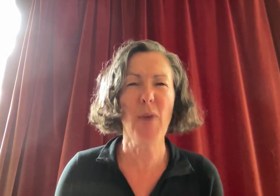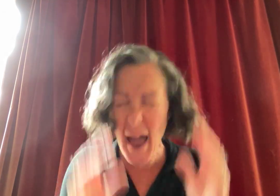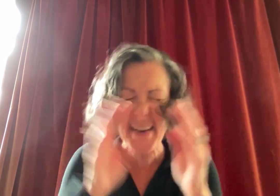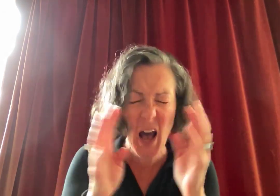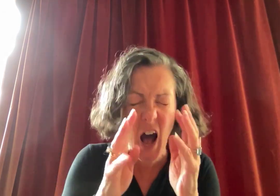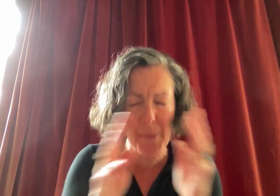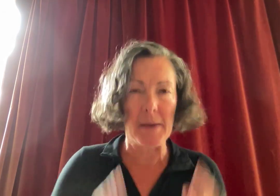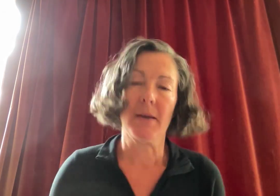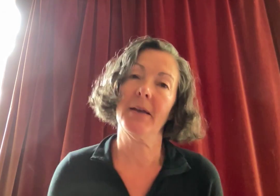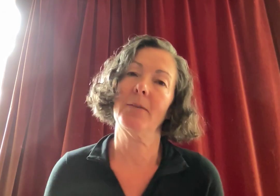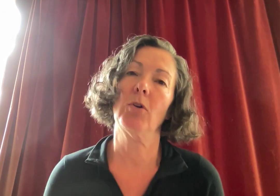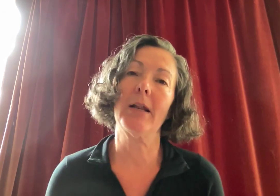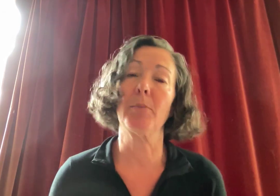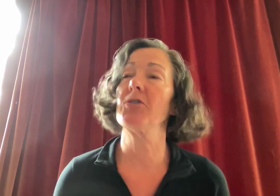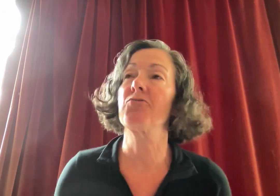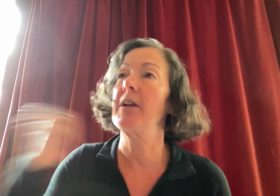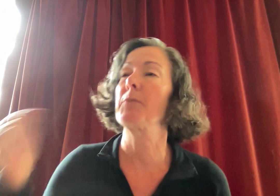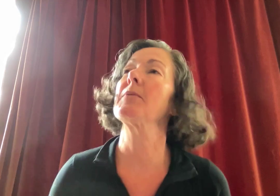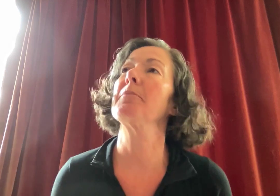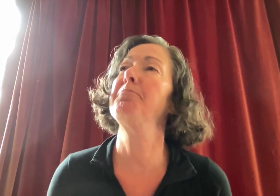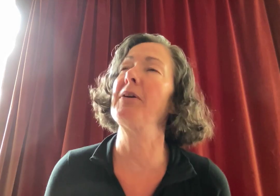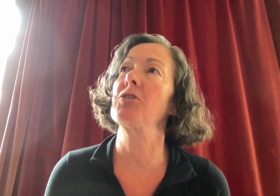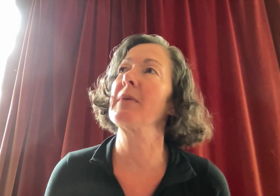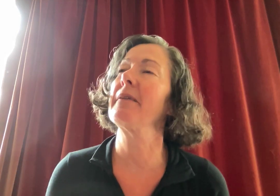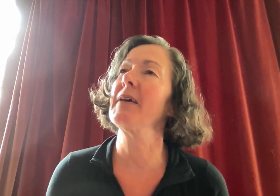wake up! And one little boy just ran up to me and punched me in the face.